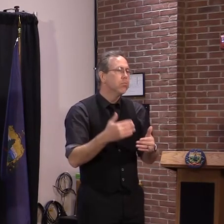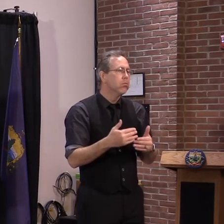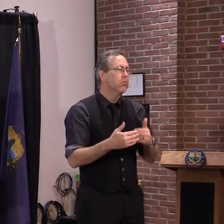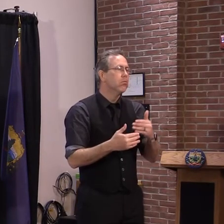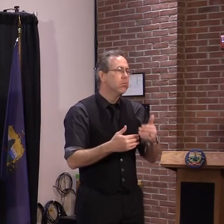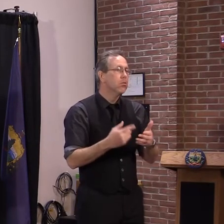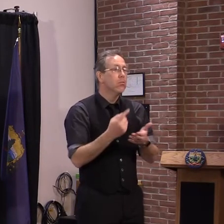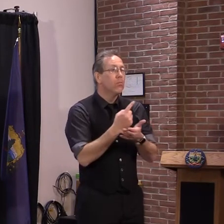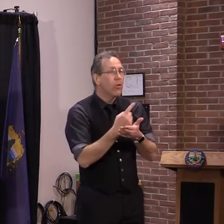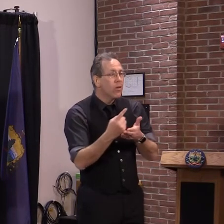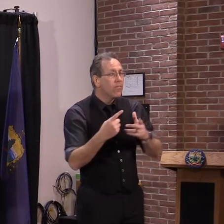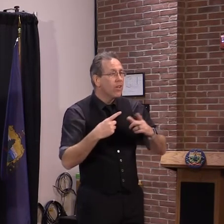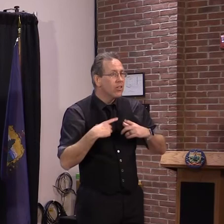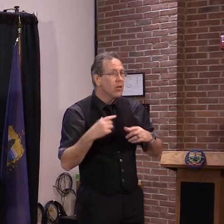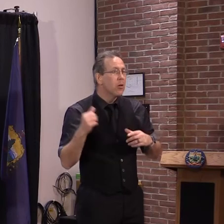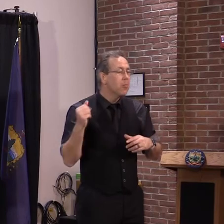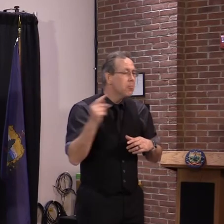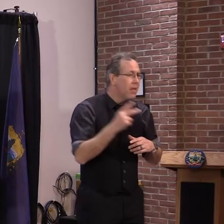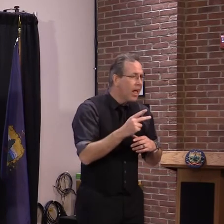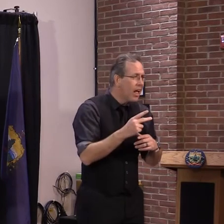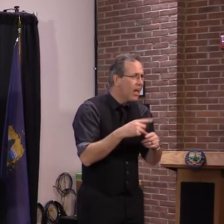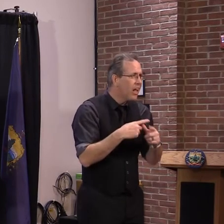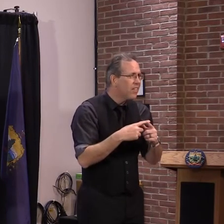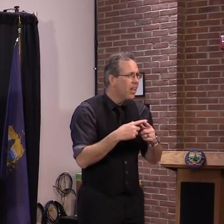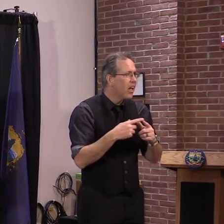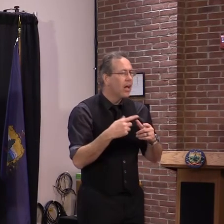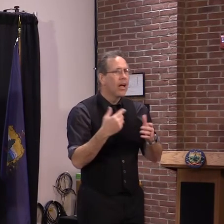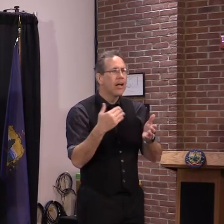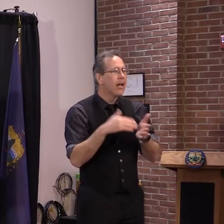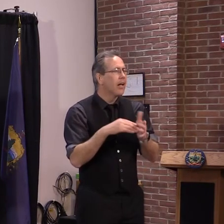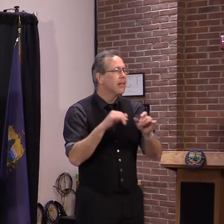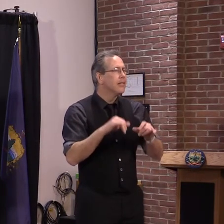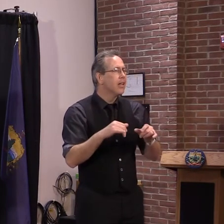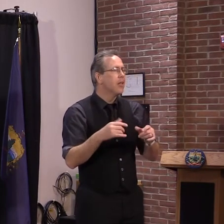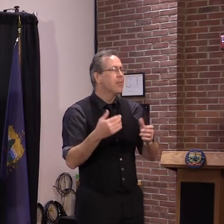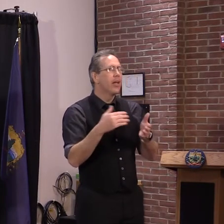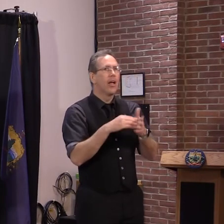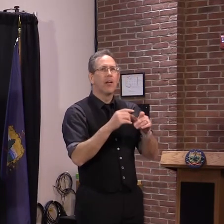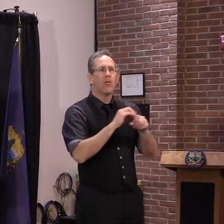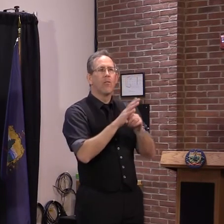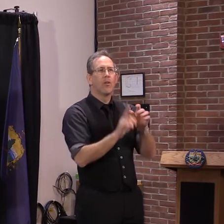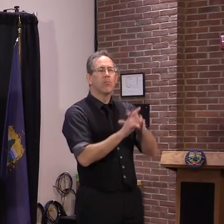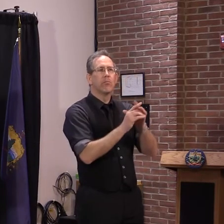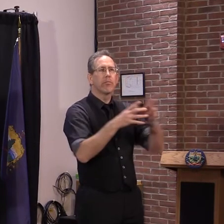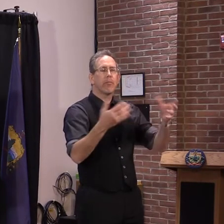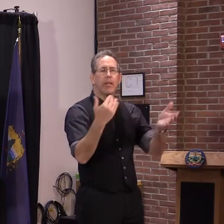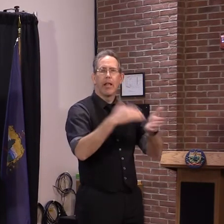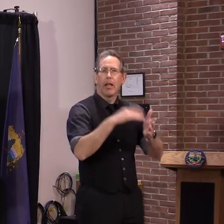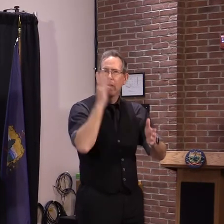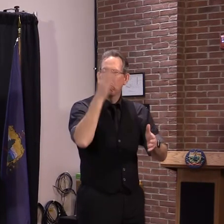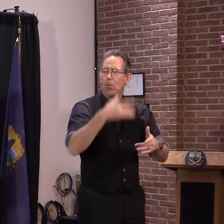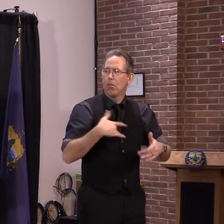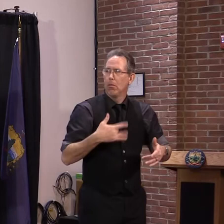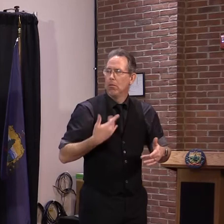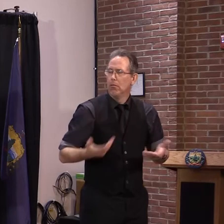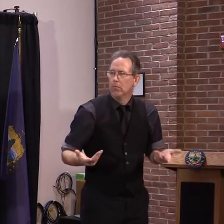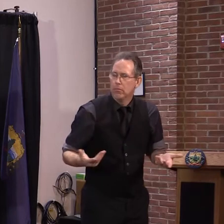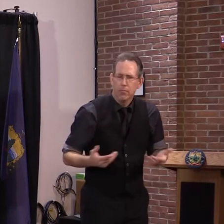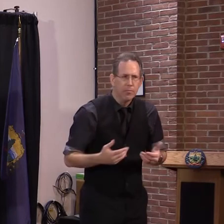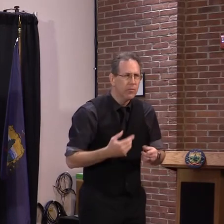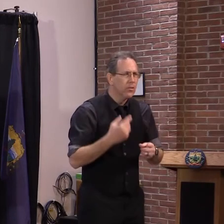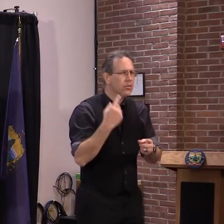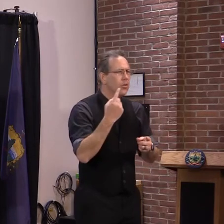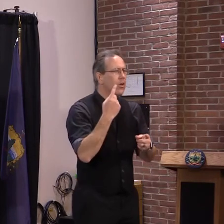and then go right back to where we sure. were in January and see this merry-go-round start again with, you know, more cases and kids having to, you